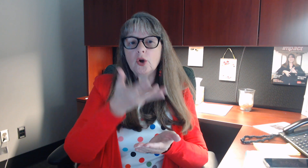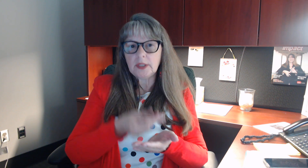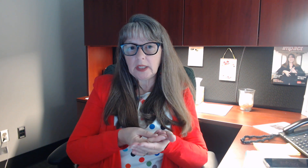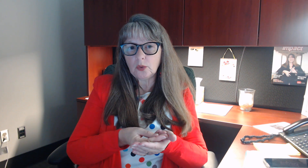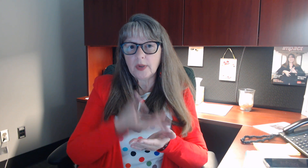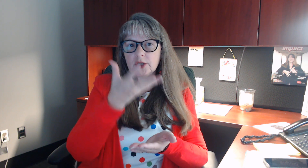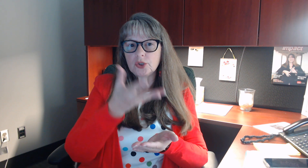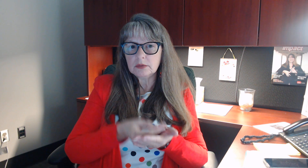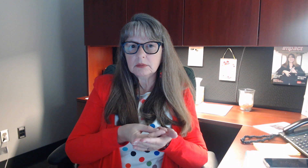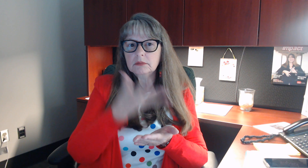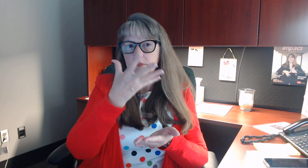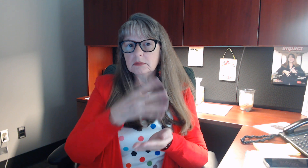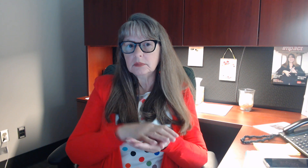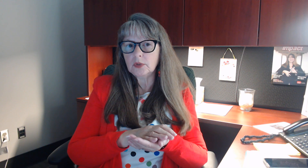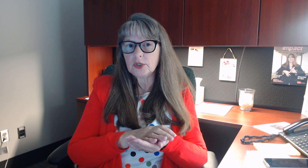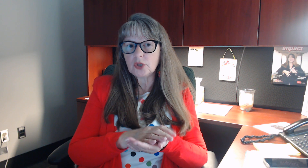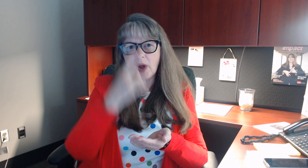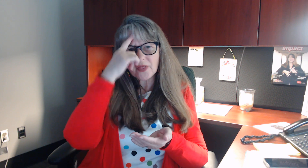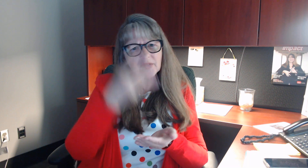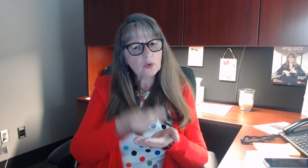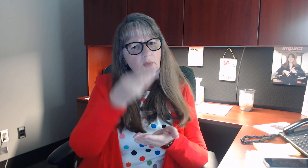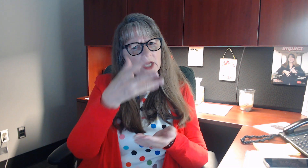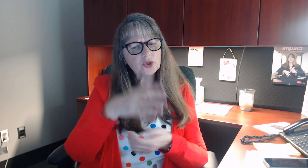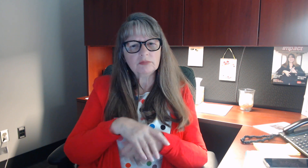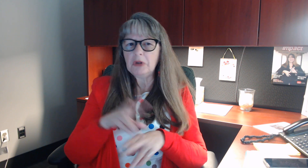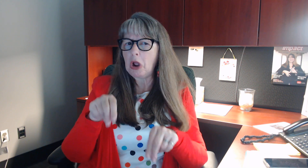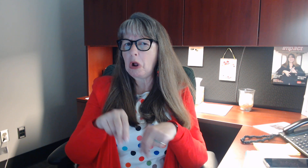monetarily rich. Rich. Oh, I thought they were rich. No.